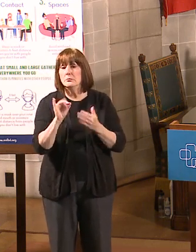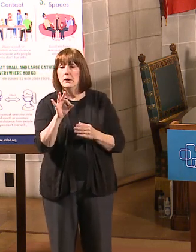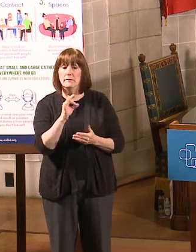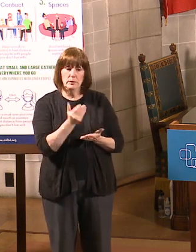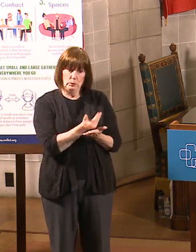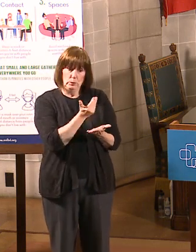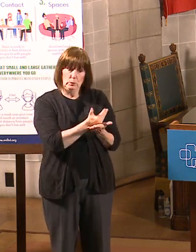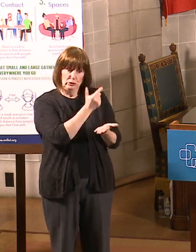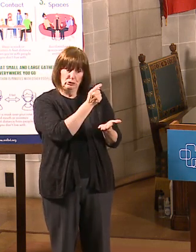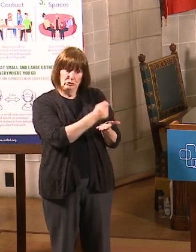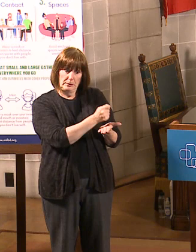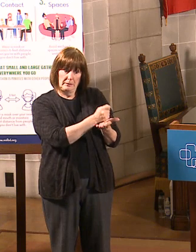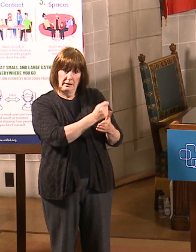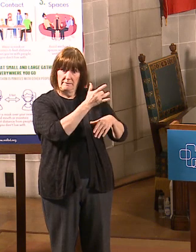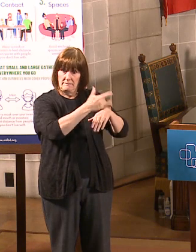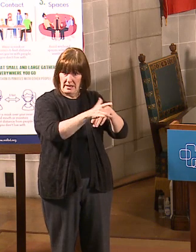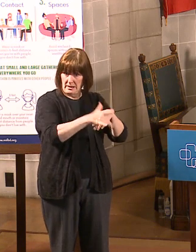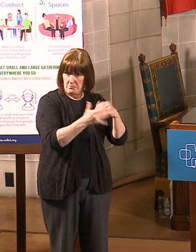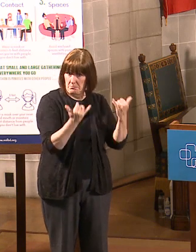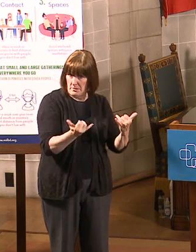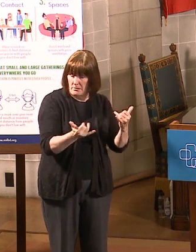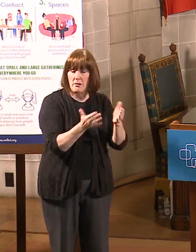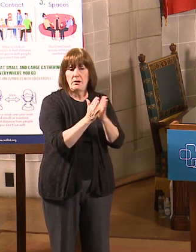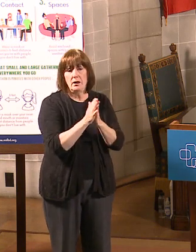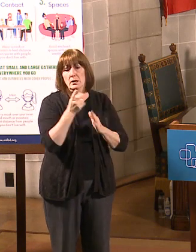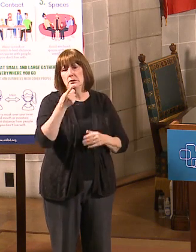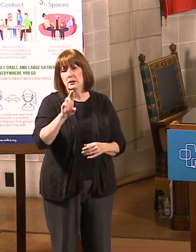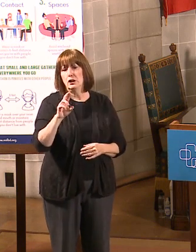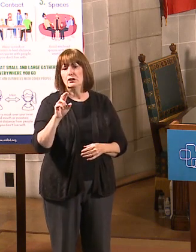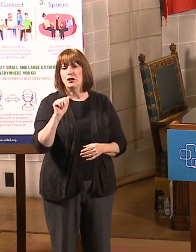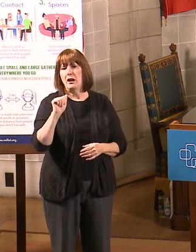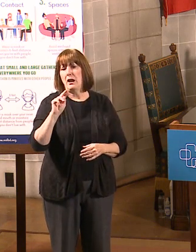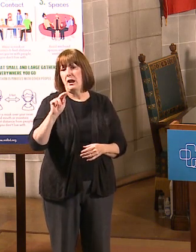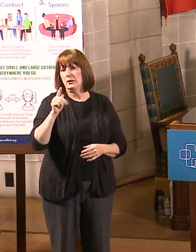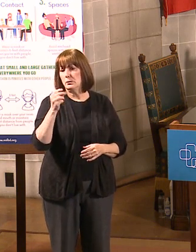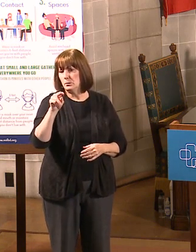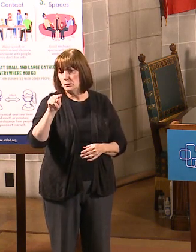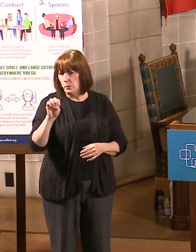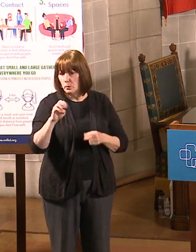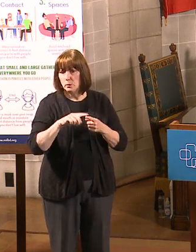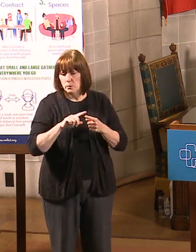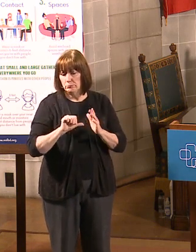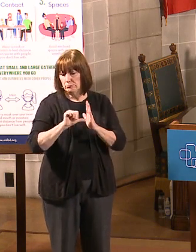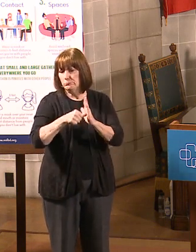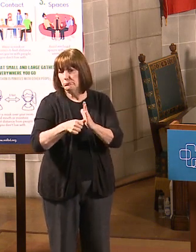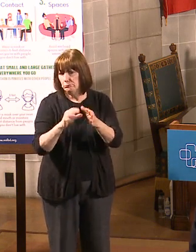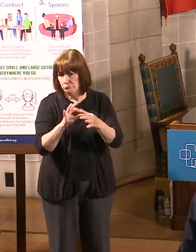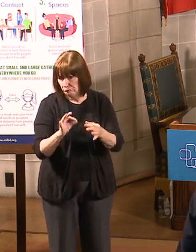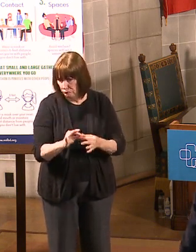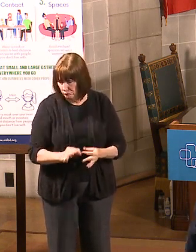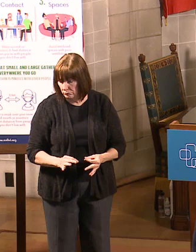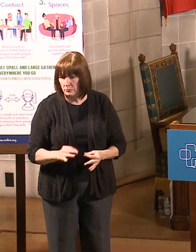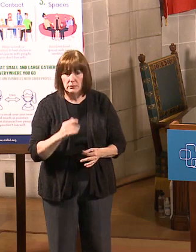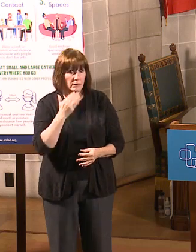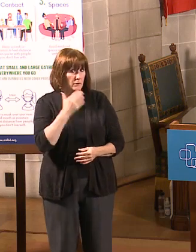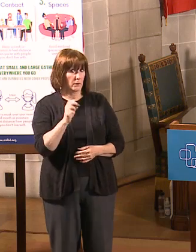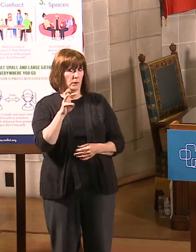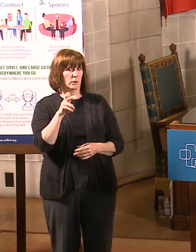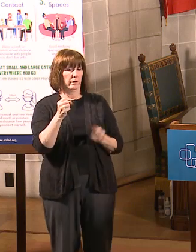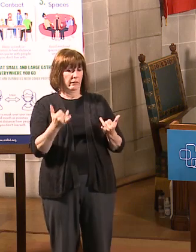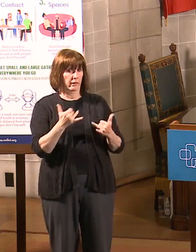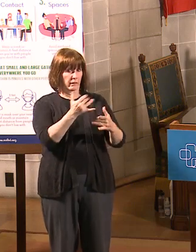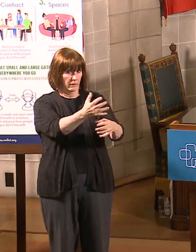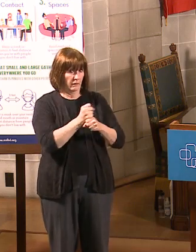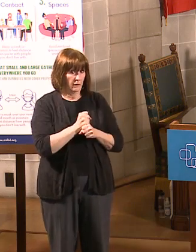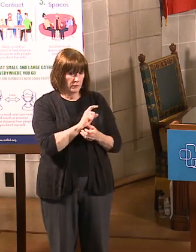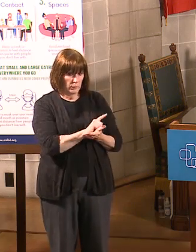got for coronavirus, I've asked Dr. Antone to really come up and highlight some of those things. Certainly, we've gotten some very good news this week with